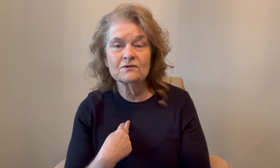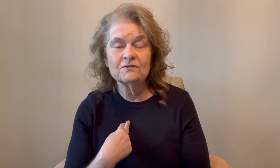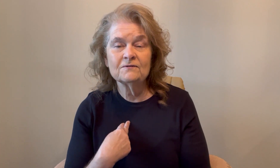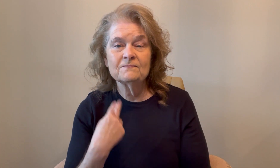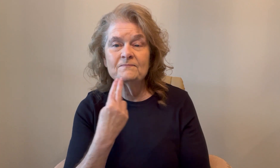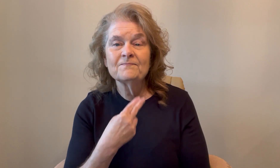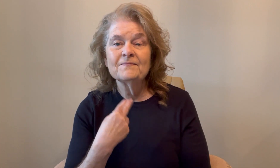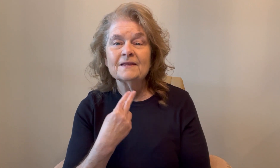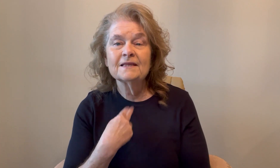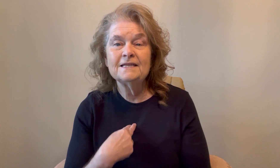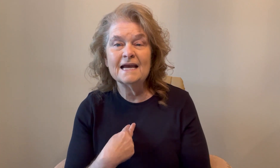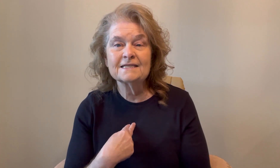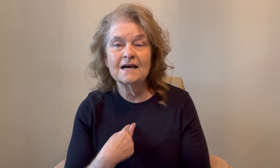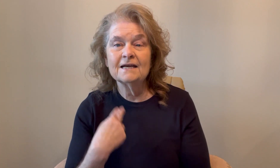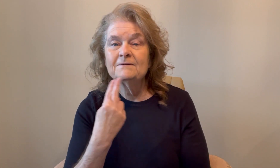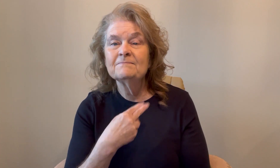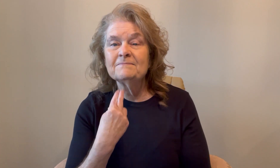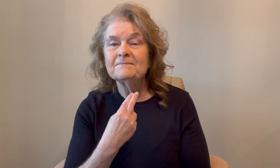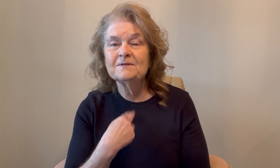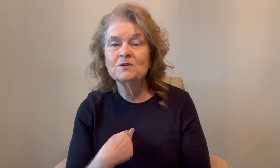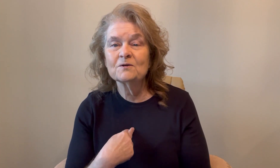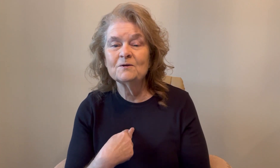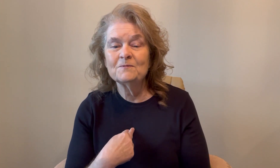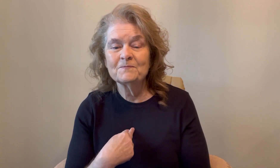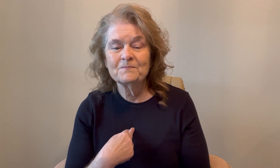circle, necktie, circle.